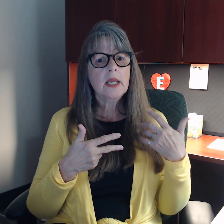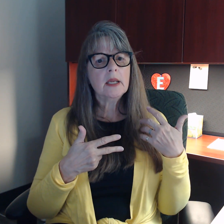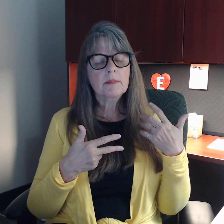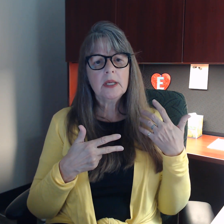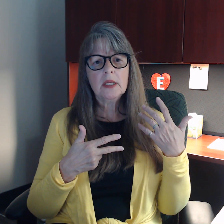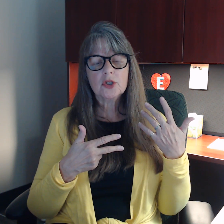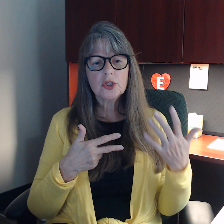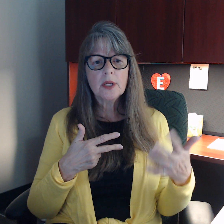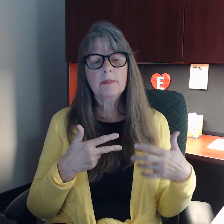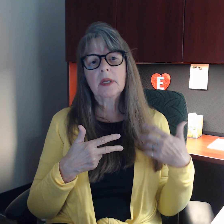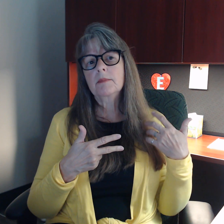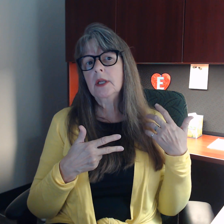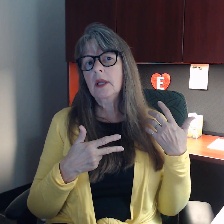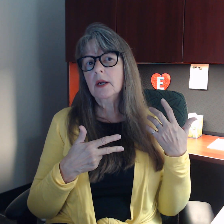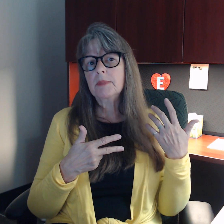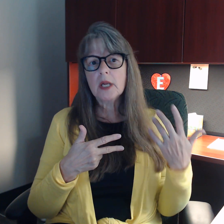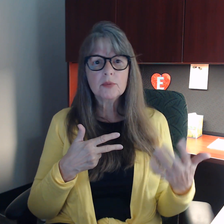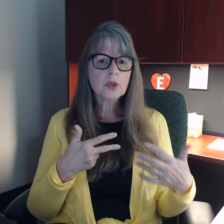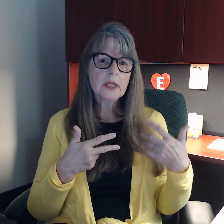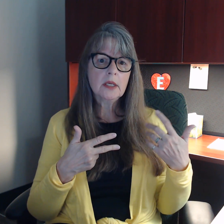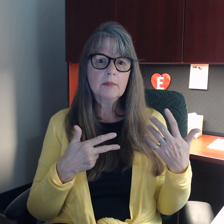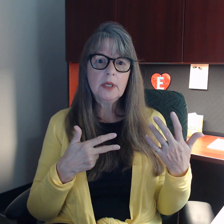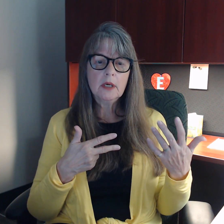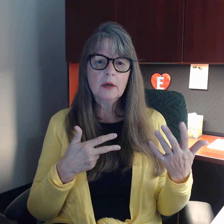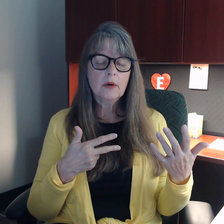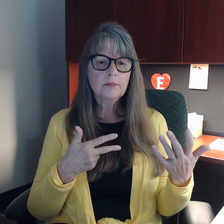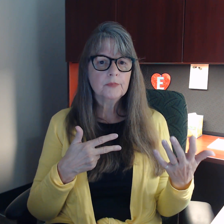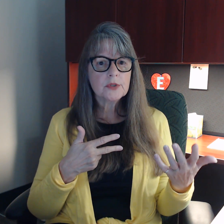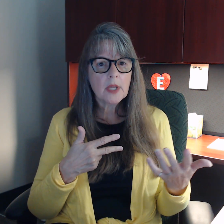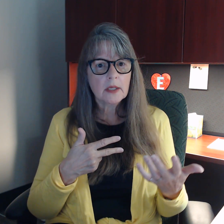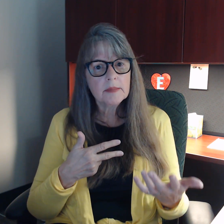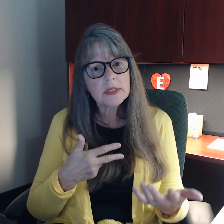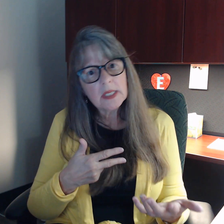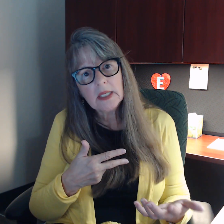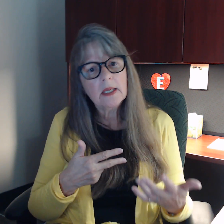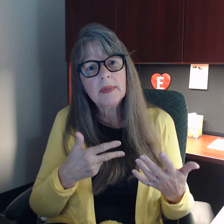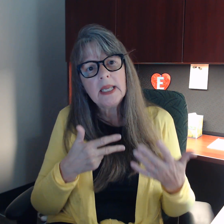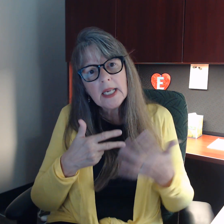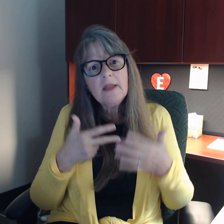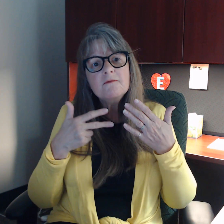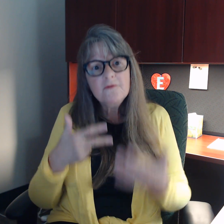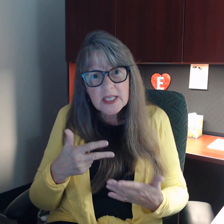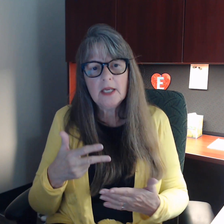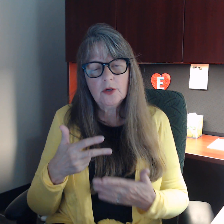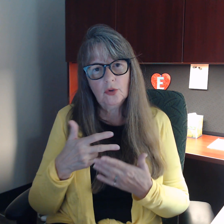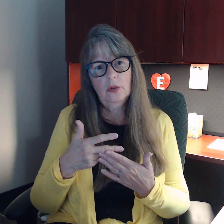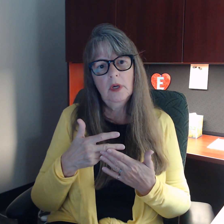can be a ship. It can be a pickup truck. It can be a limousine. It can be any vehicle